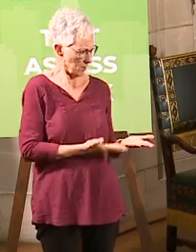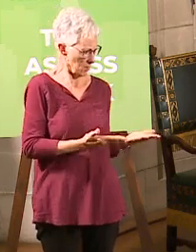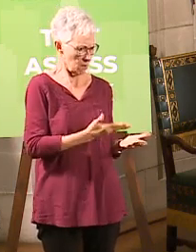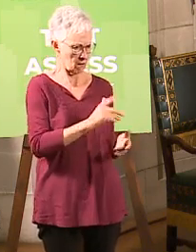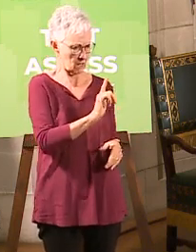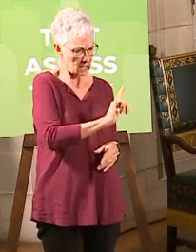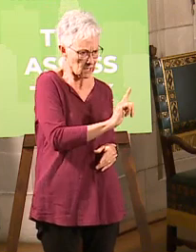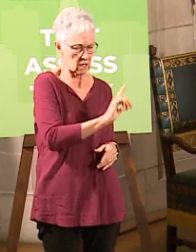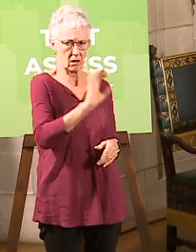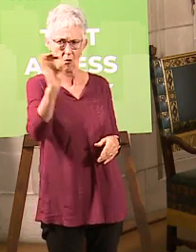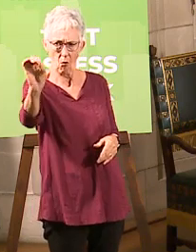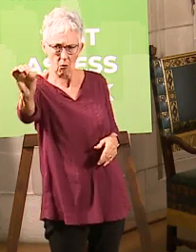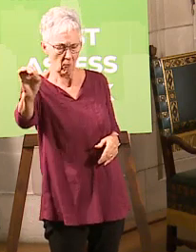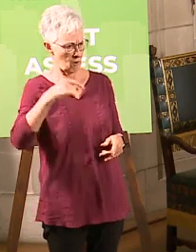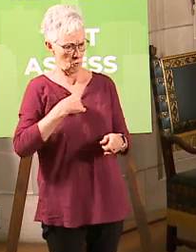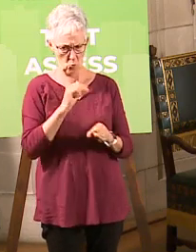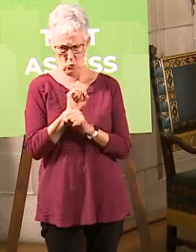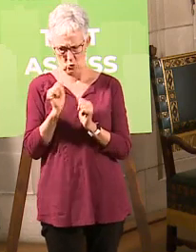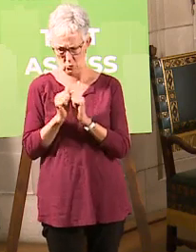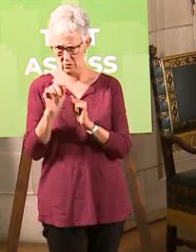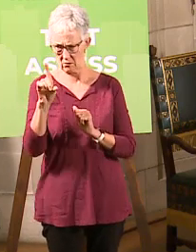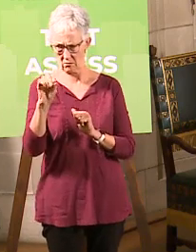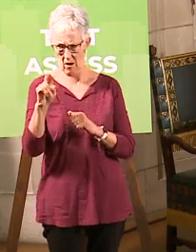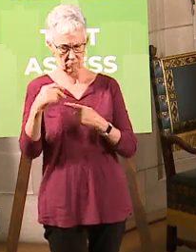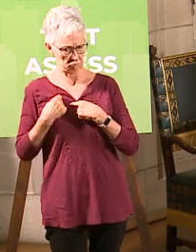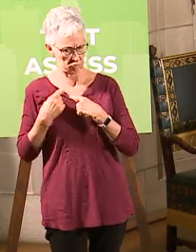I want to address this right up front as well.